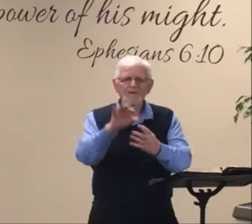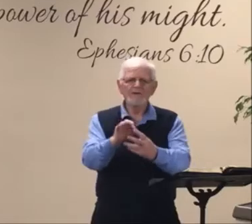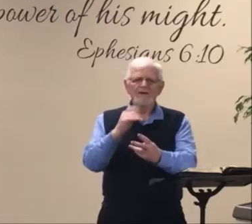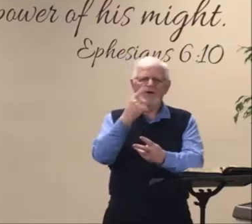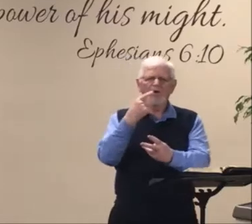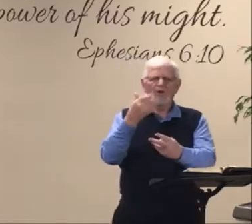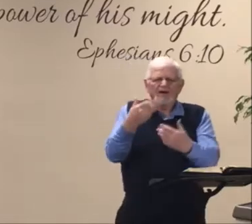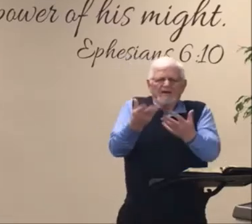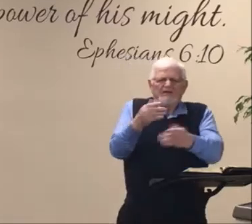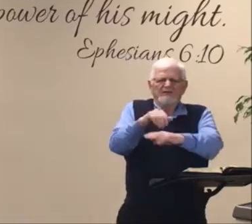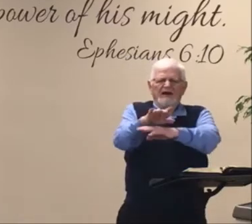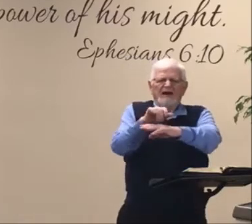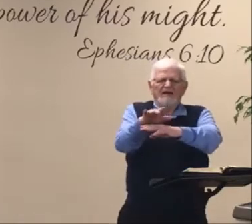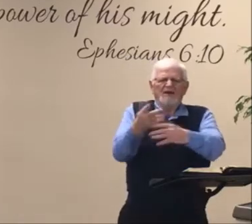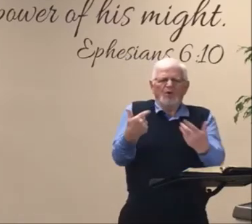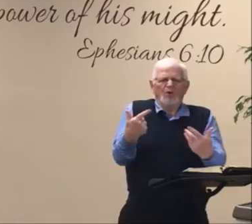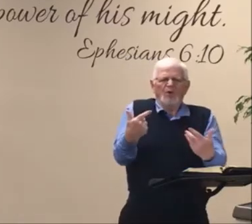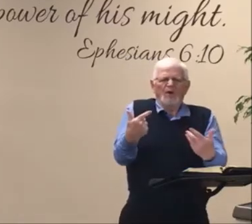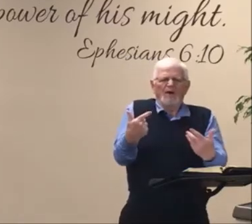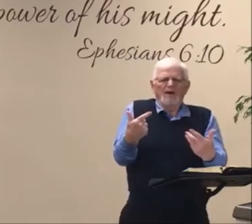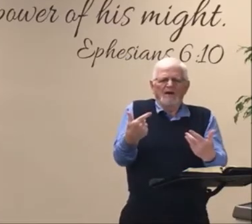Who's giving this advice?